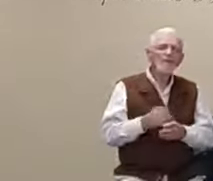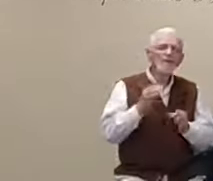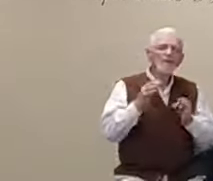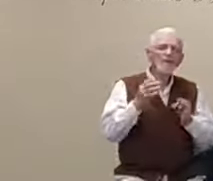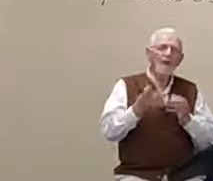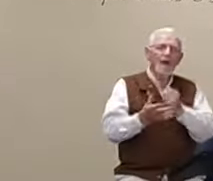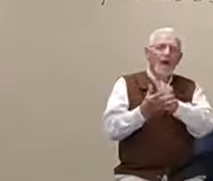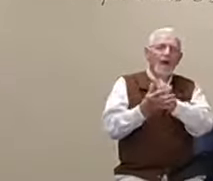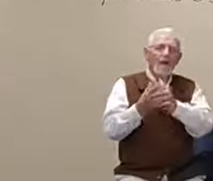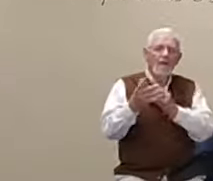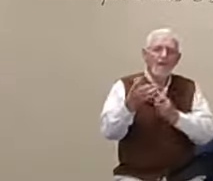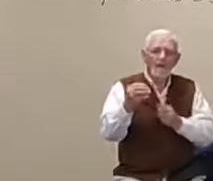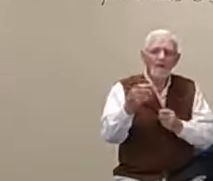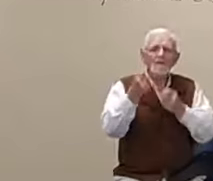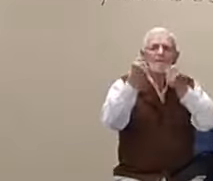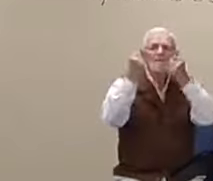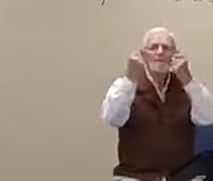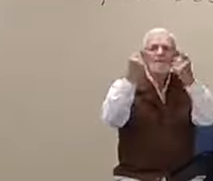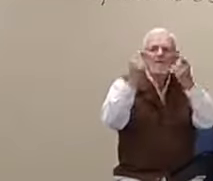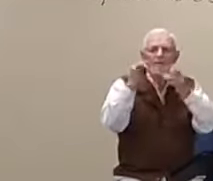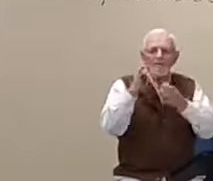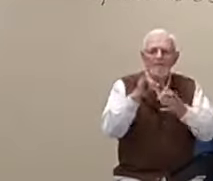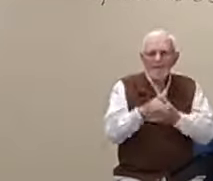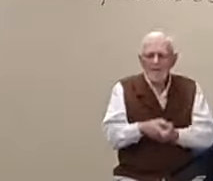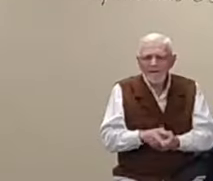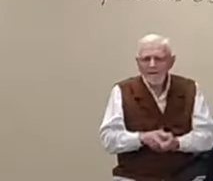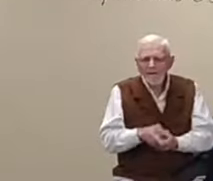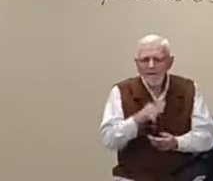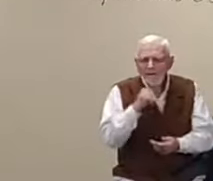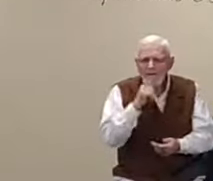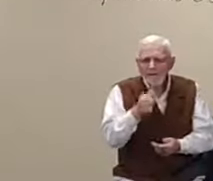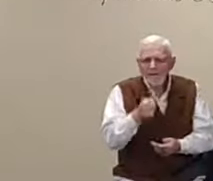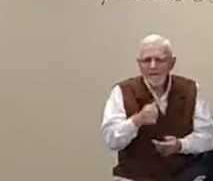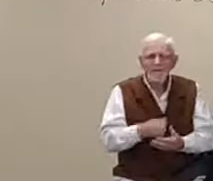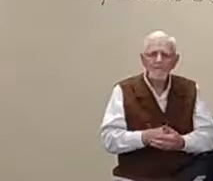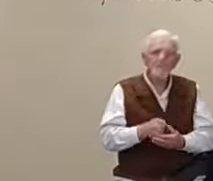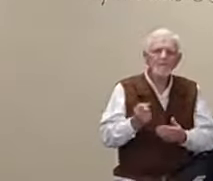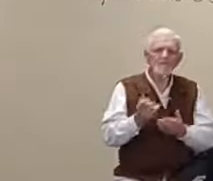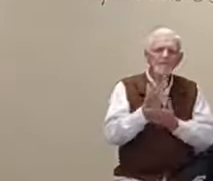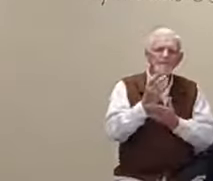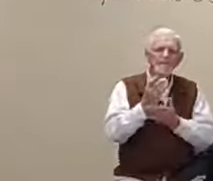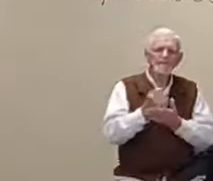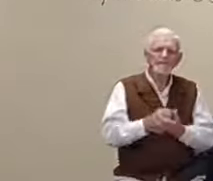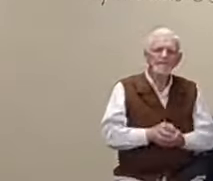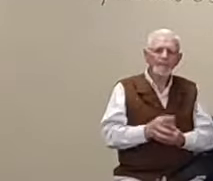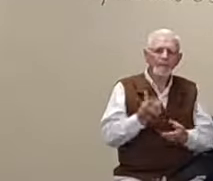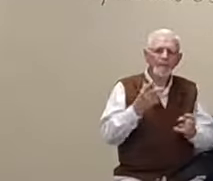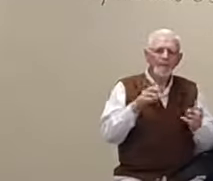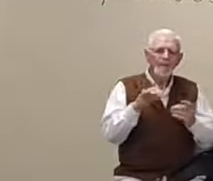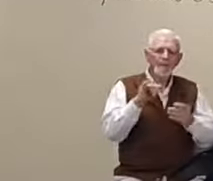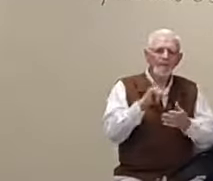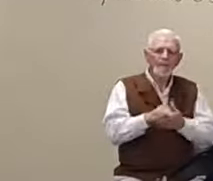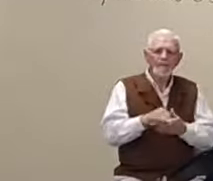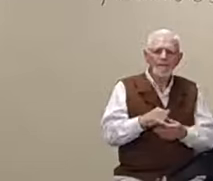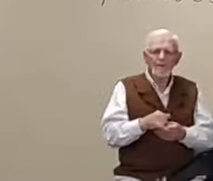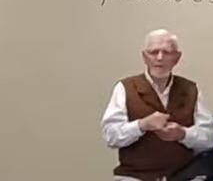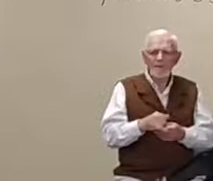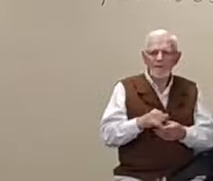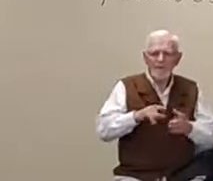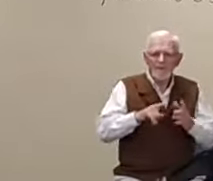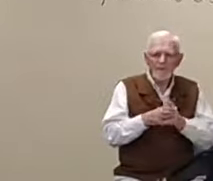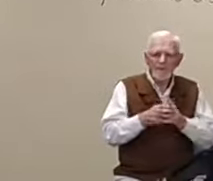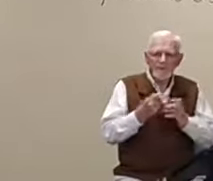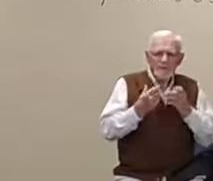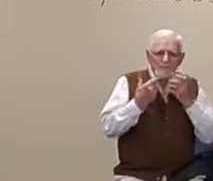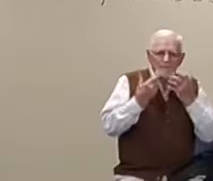them. You're helping them understand that it's not okay with what you're doing. What you're doing is causing